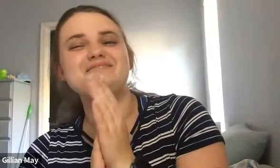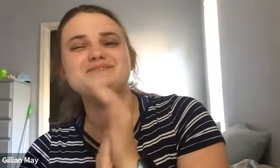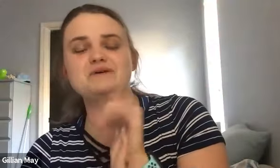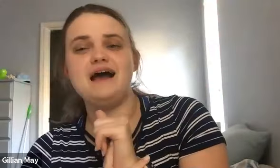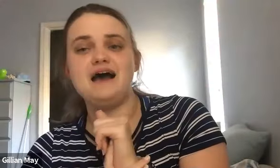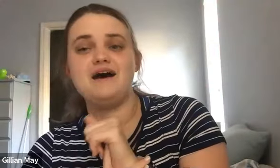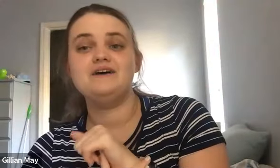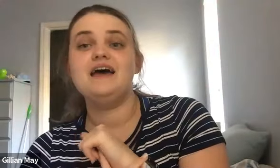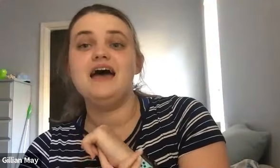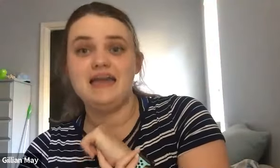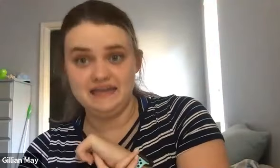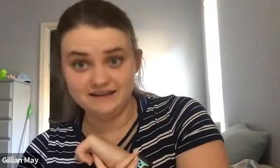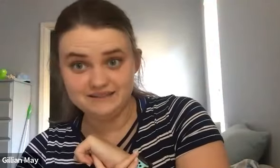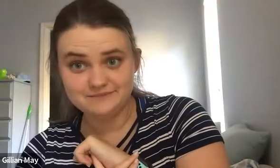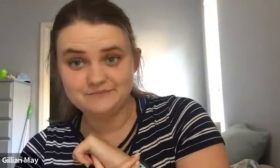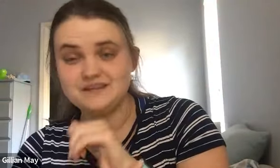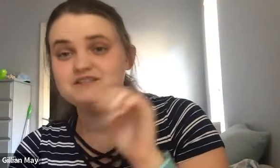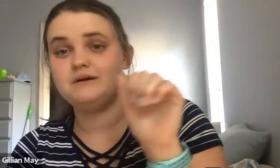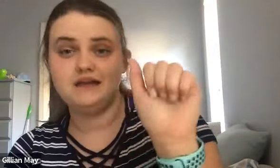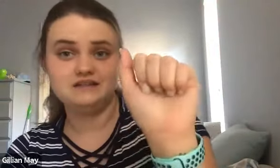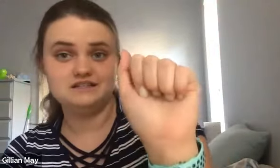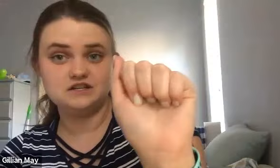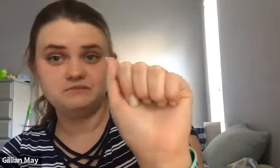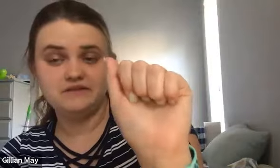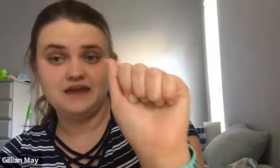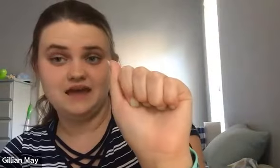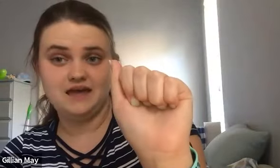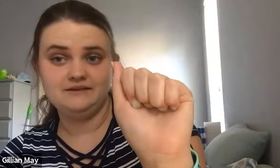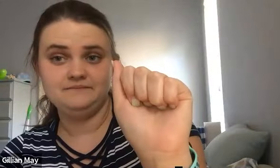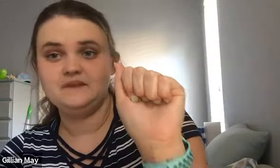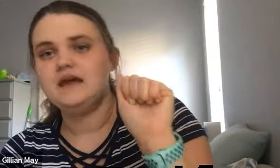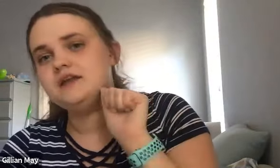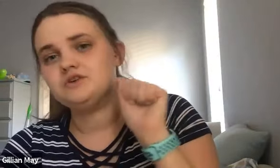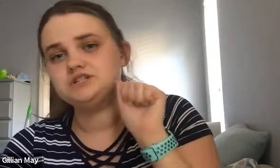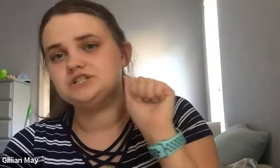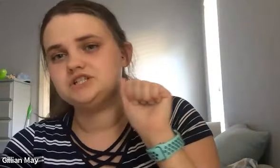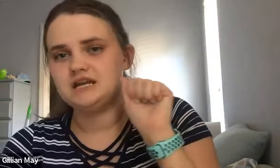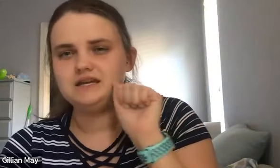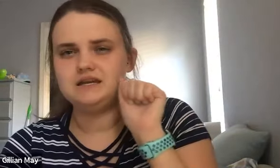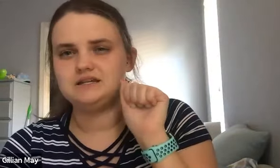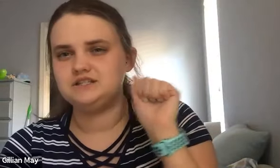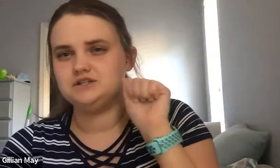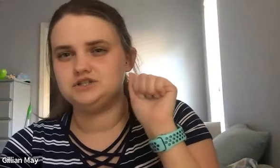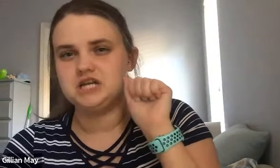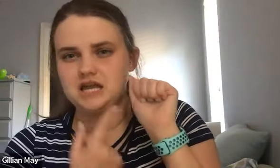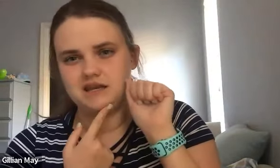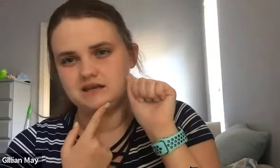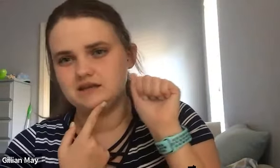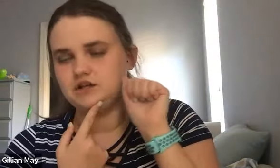so we'll have aunt. So aunt is going to be the A, and you're gonna shake it next to your chin. You don't